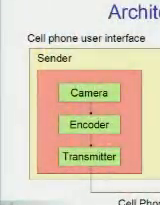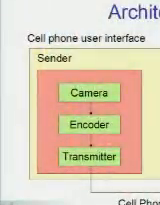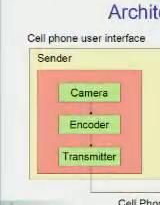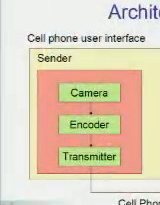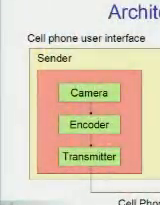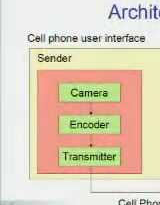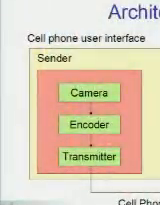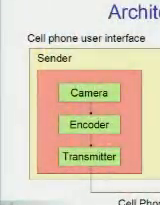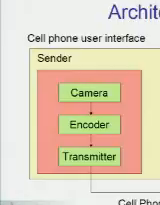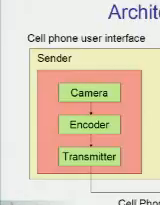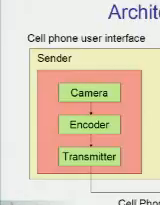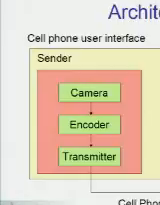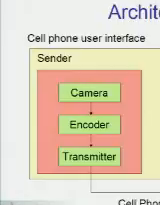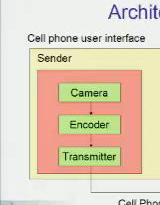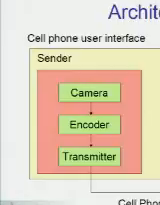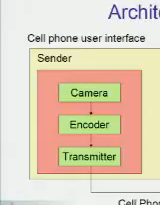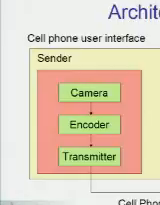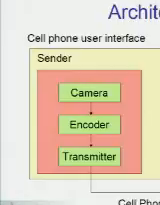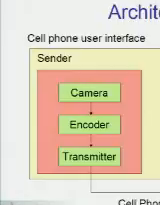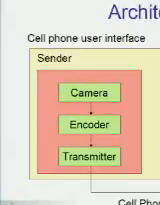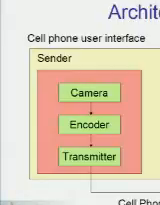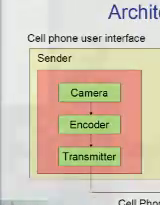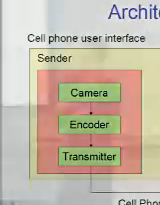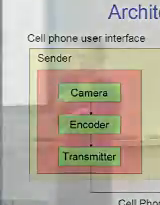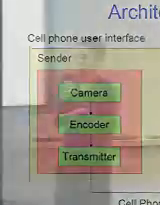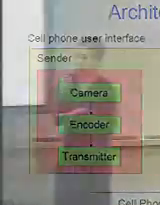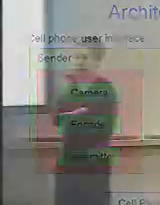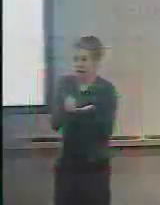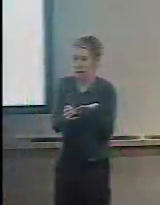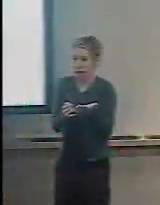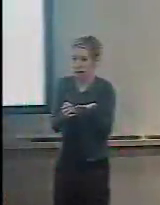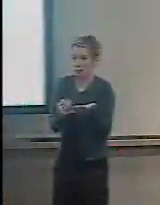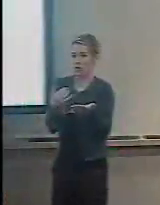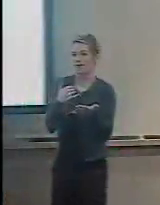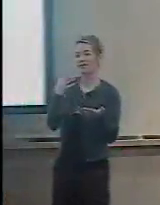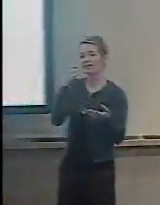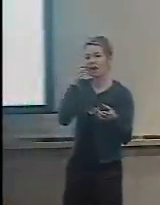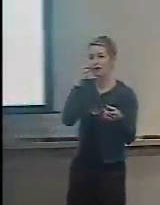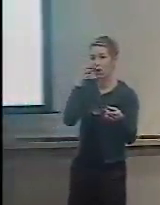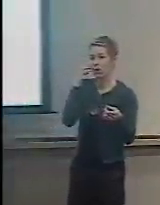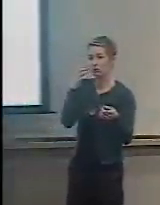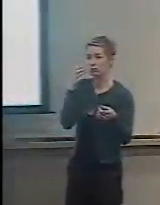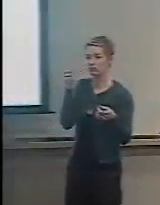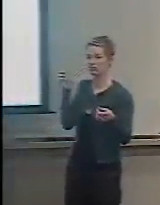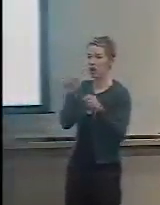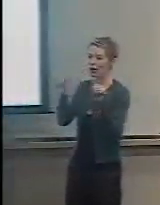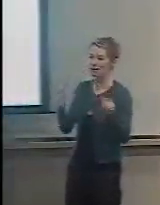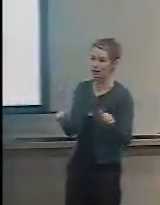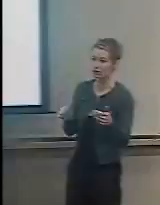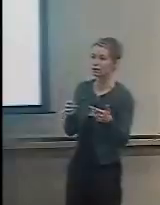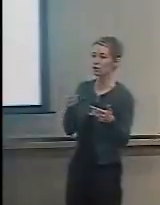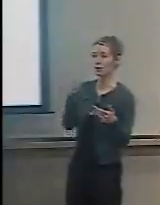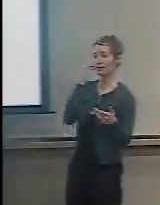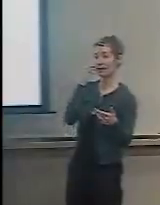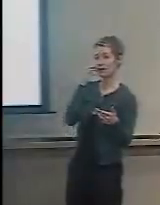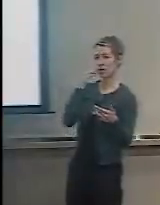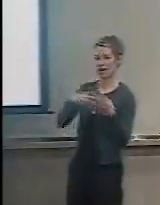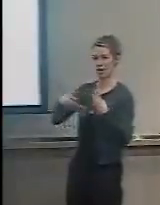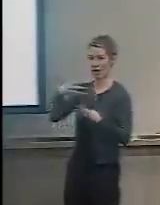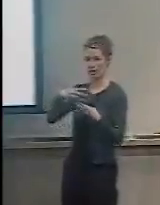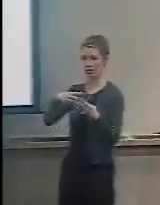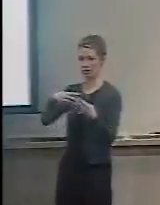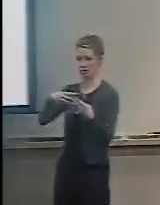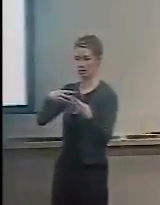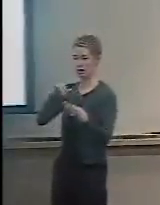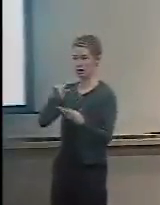Oh, this is a very crude diagram, but so there's going to be a cell phone, and this is the architecture, the cell phone interface. It has